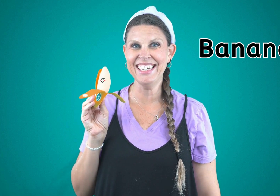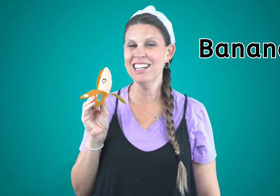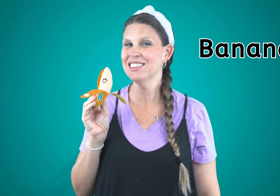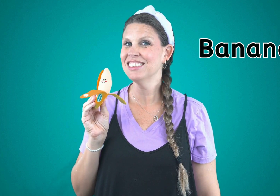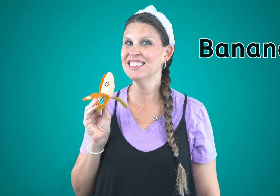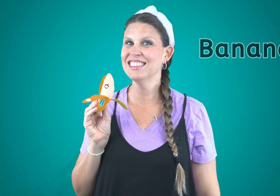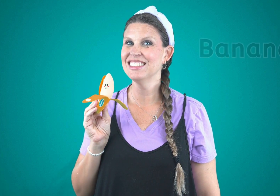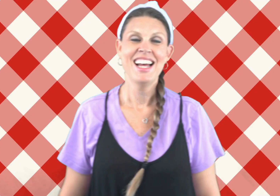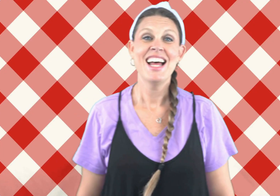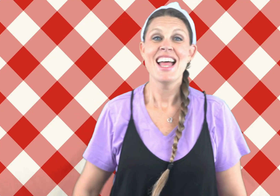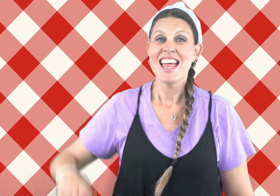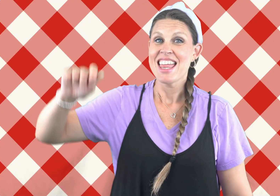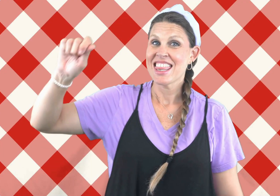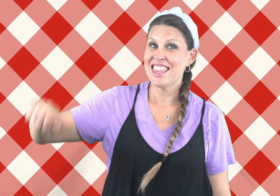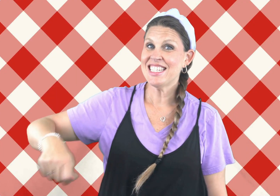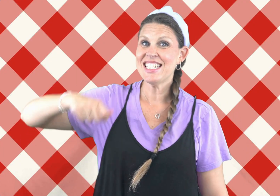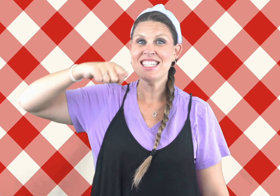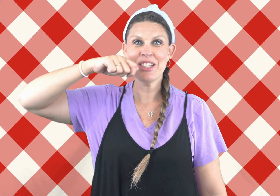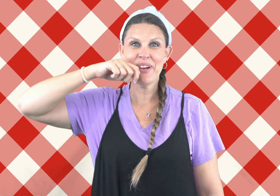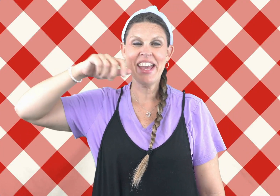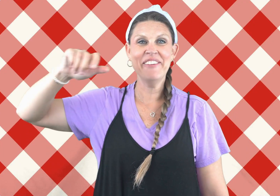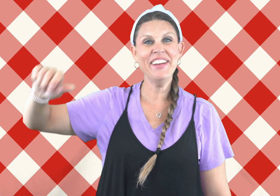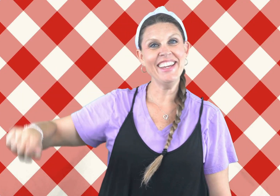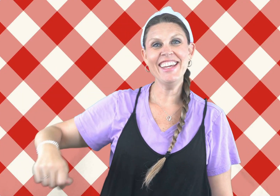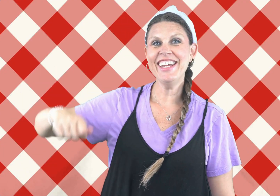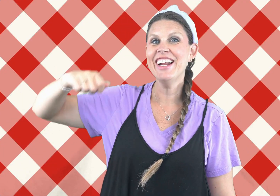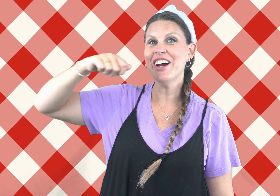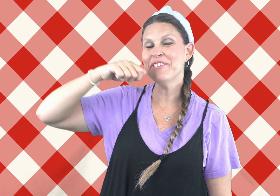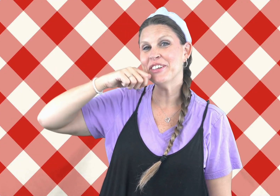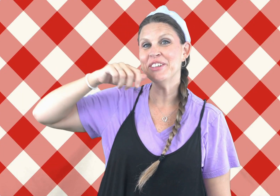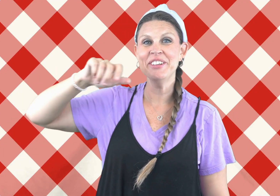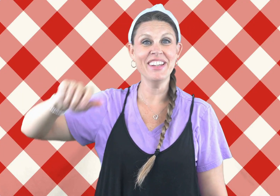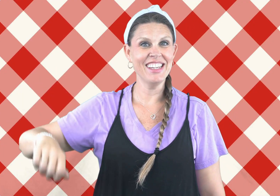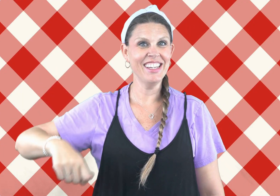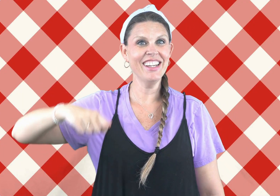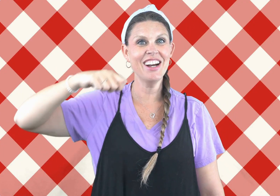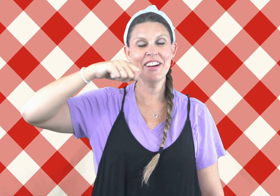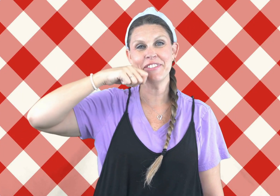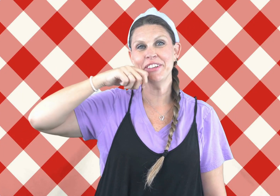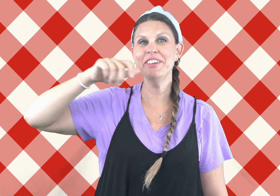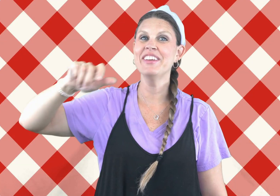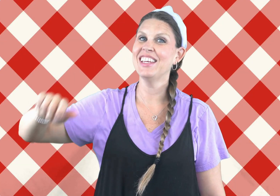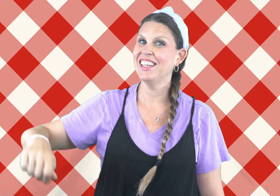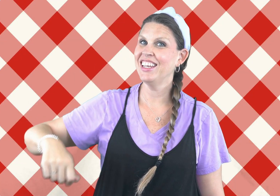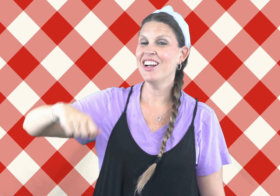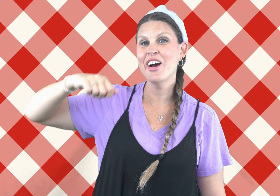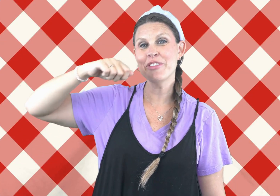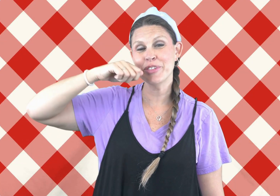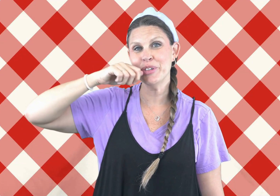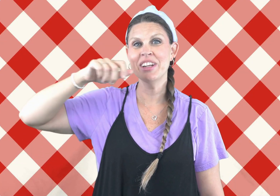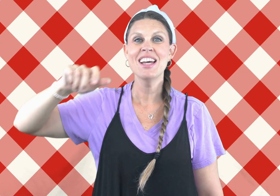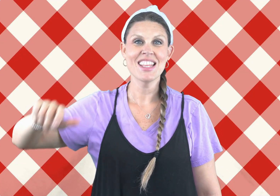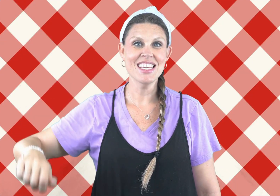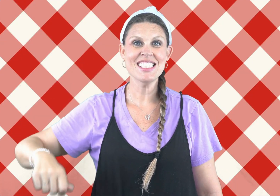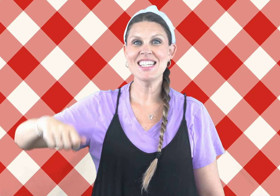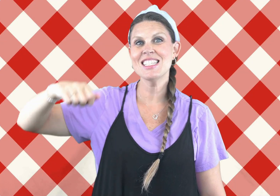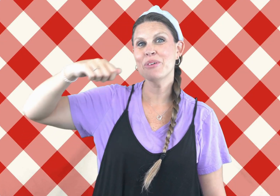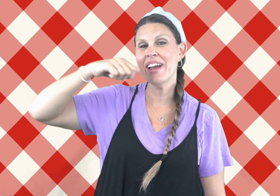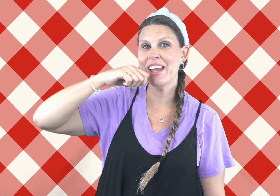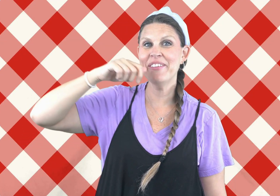Yummy! This is the way we eat our food, eat our food, eat our food. This is the way